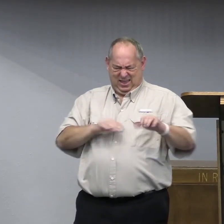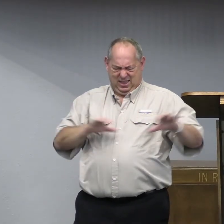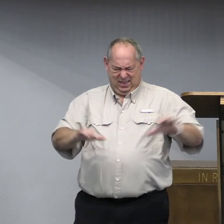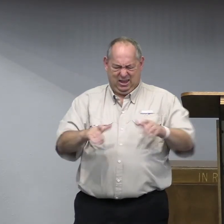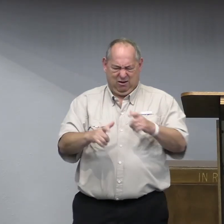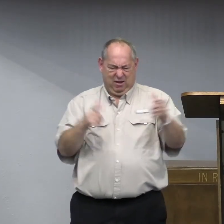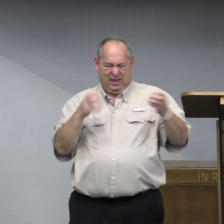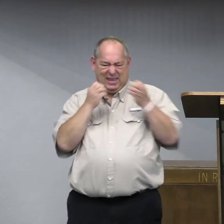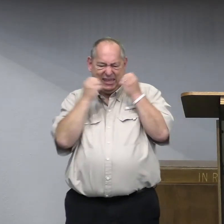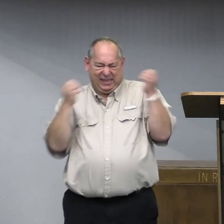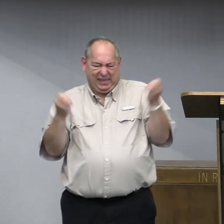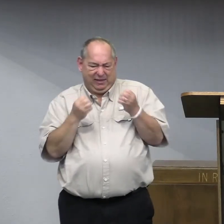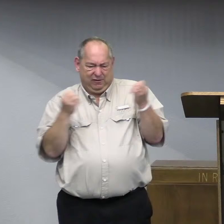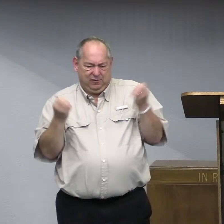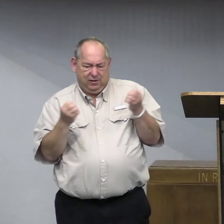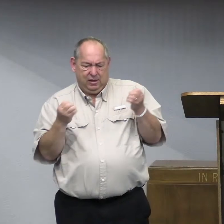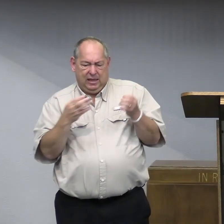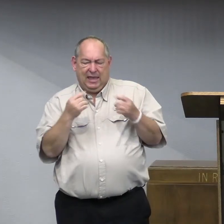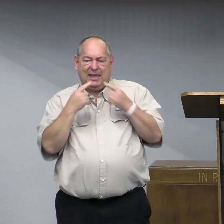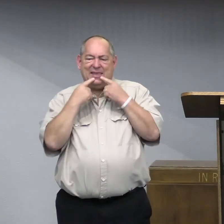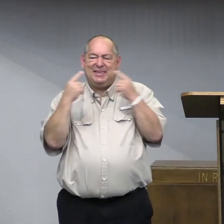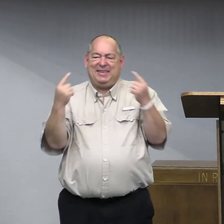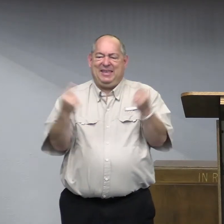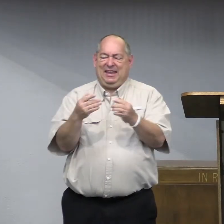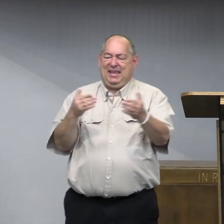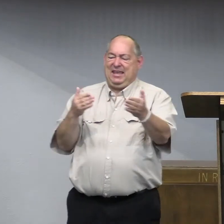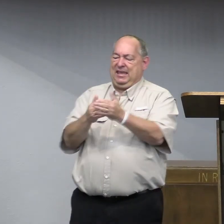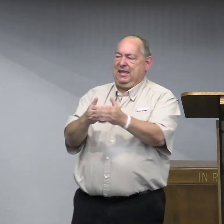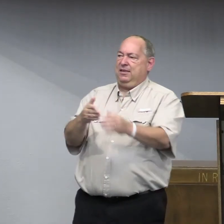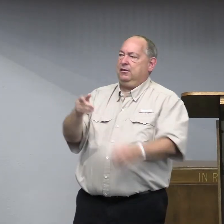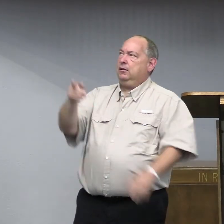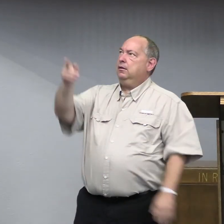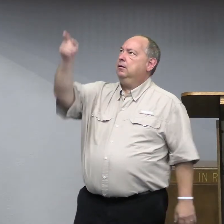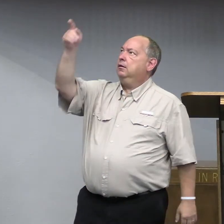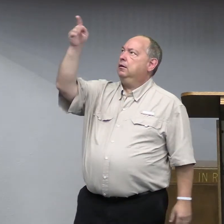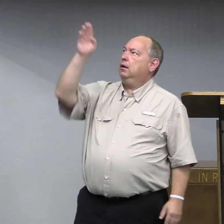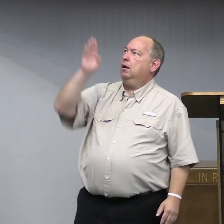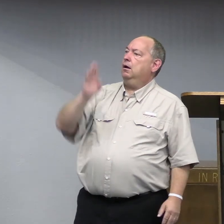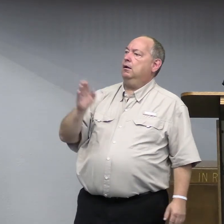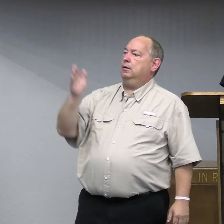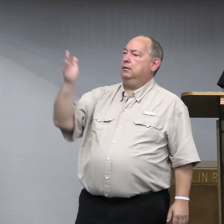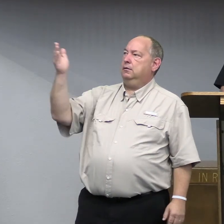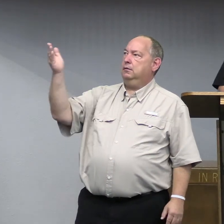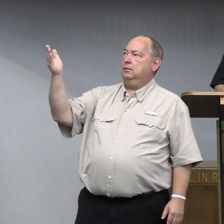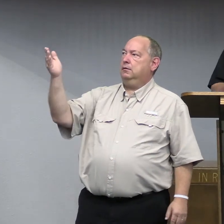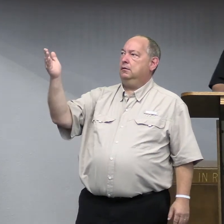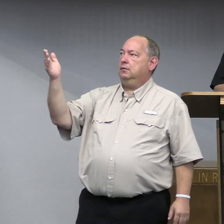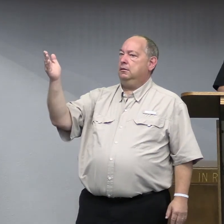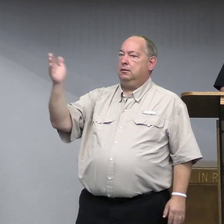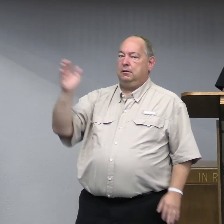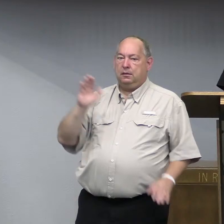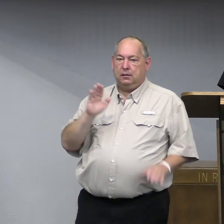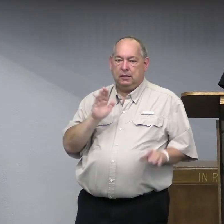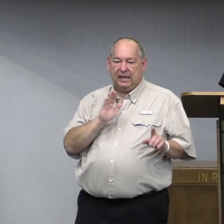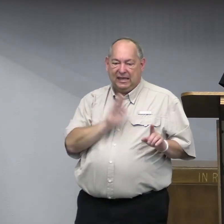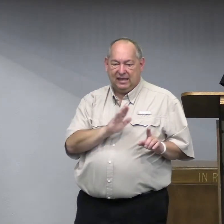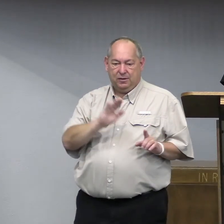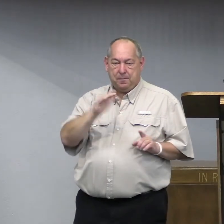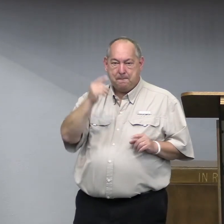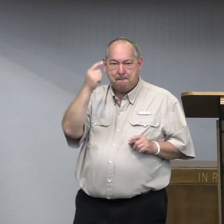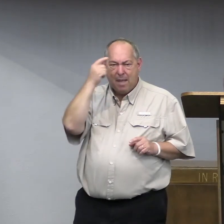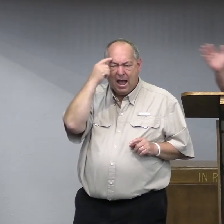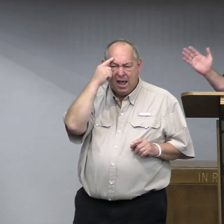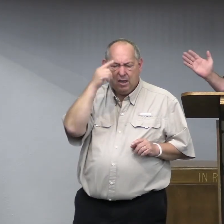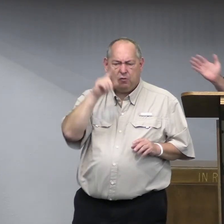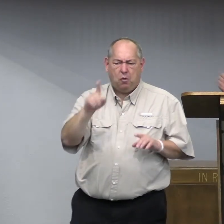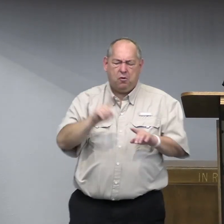great wickedness and sin against God? His mindset is